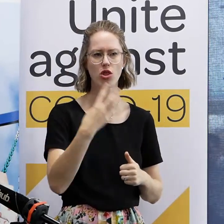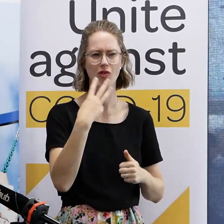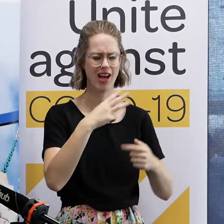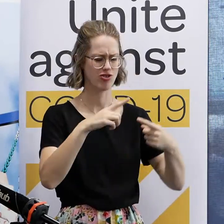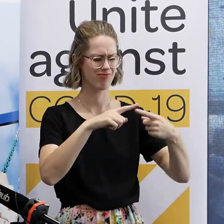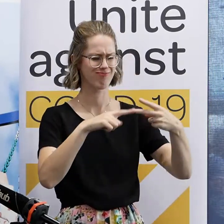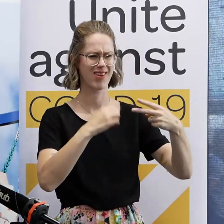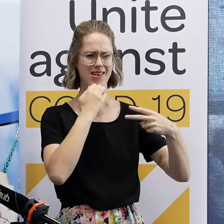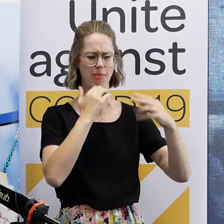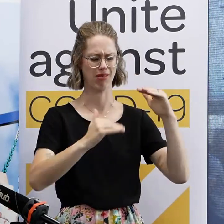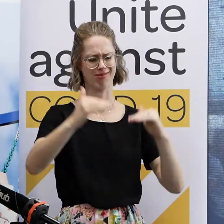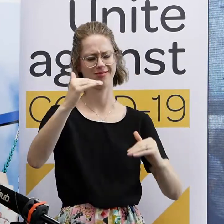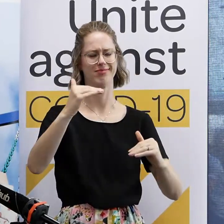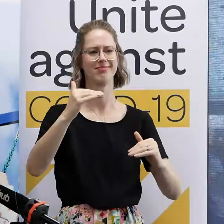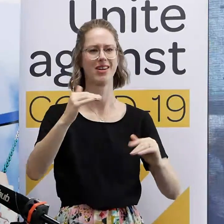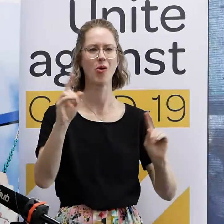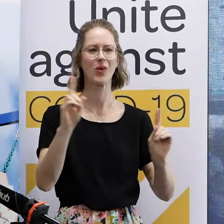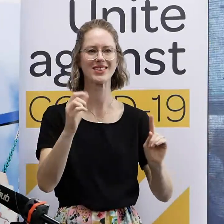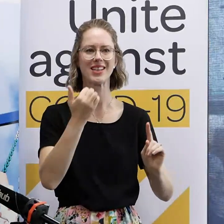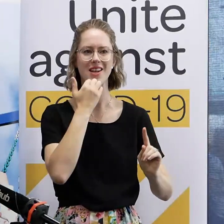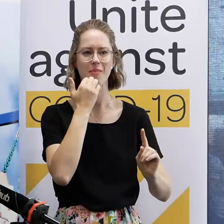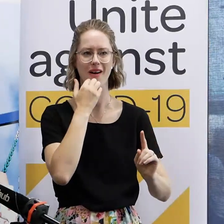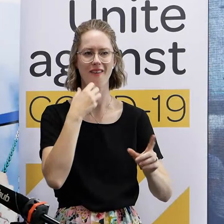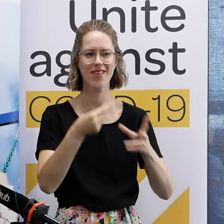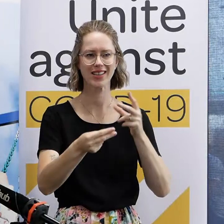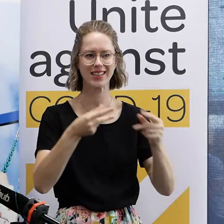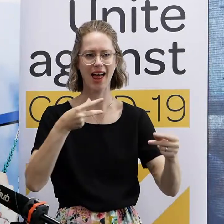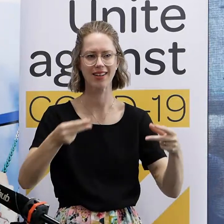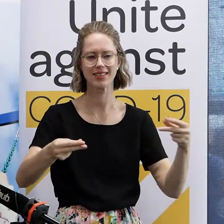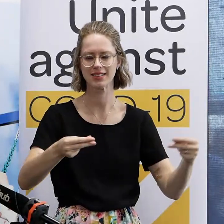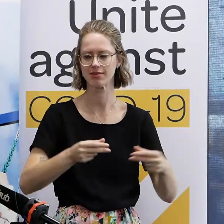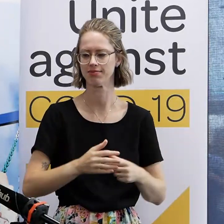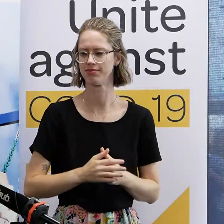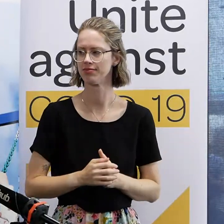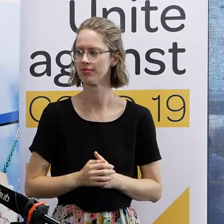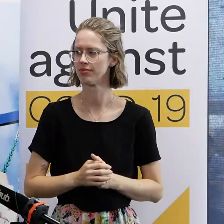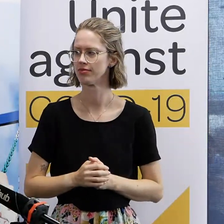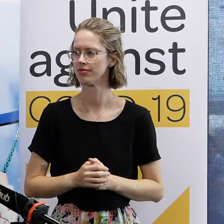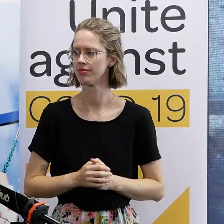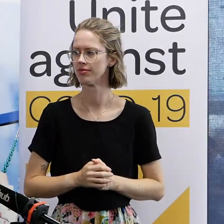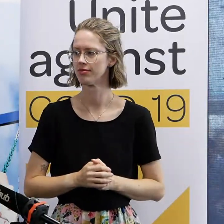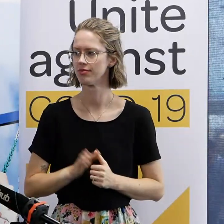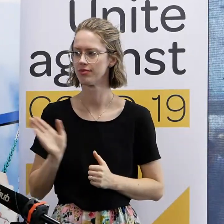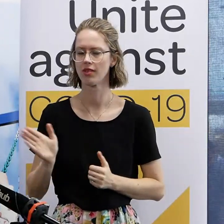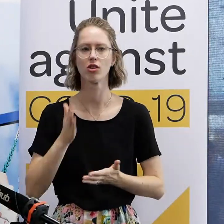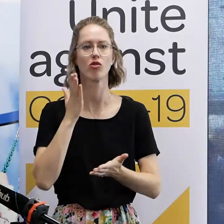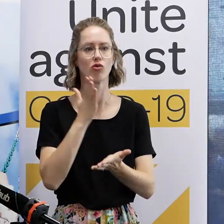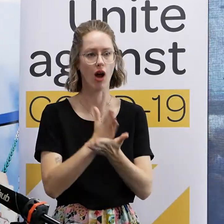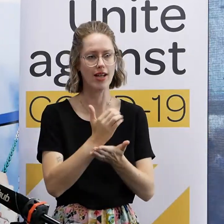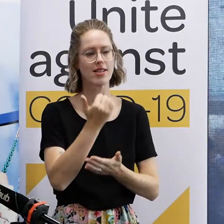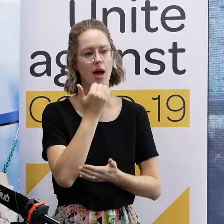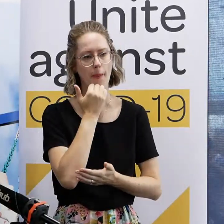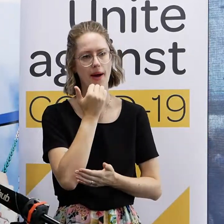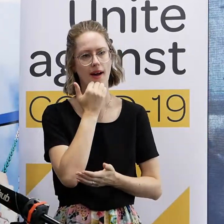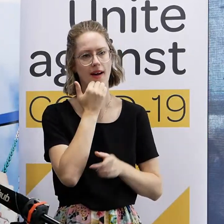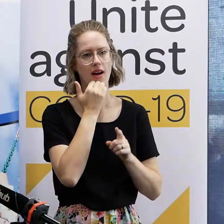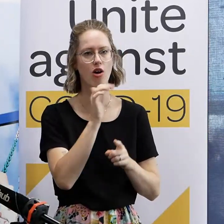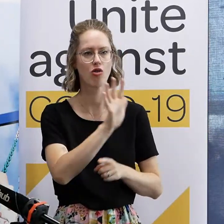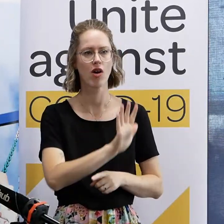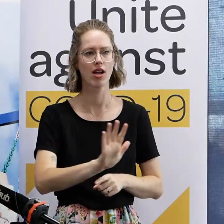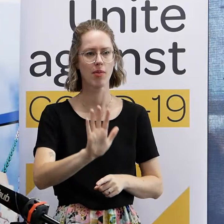What's the inconsistency there? I think the correct figure, I understand the correct figure is